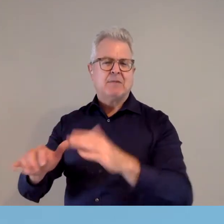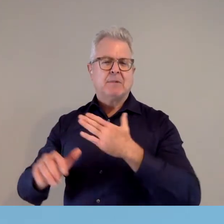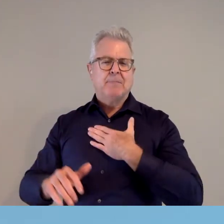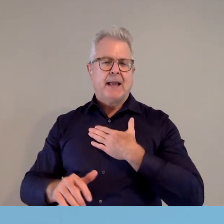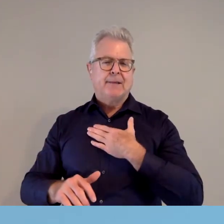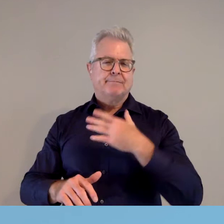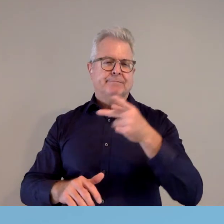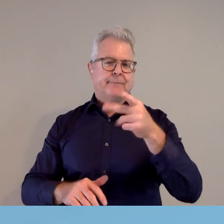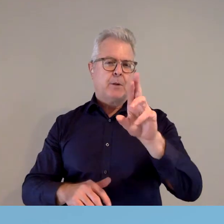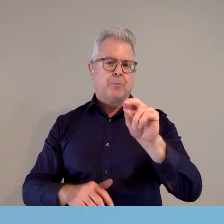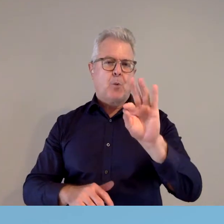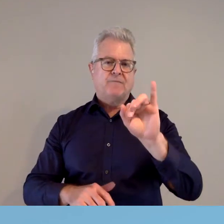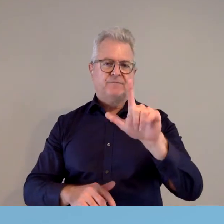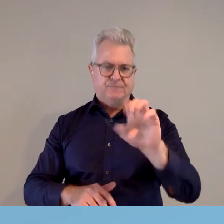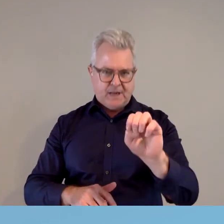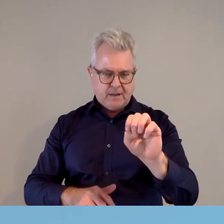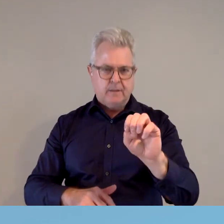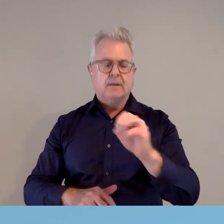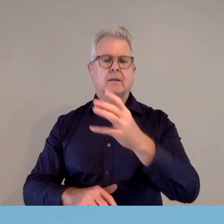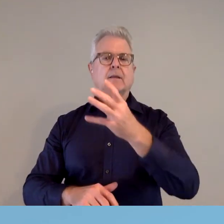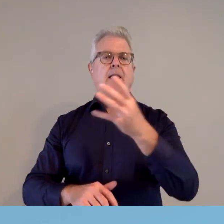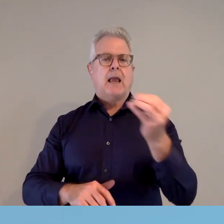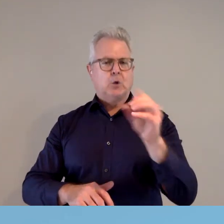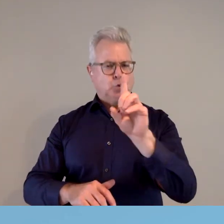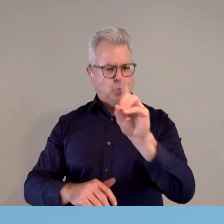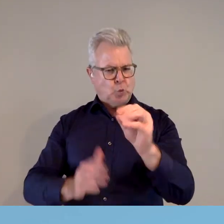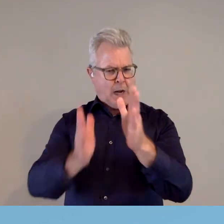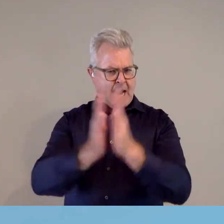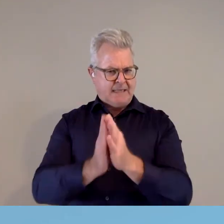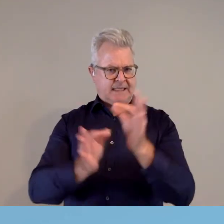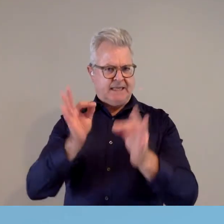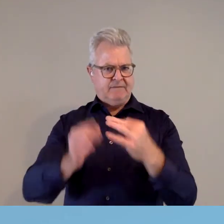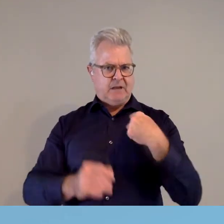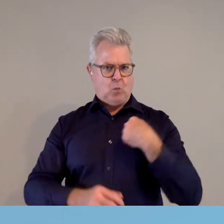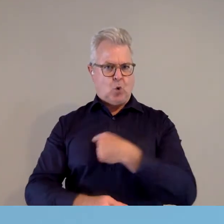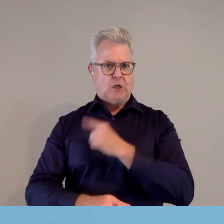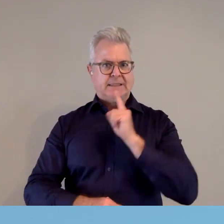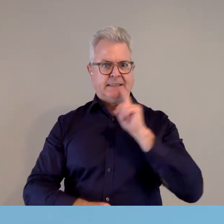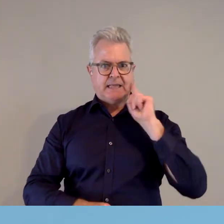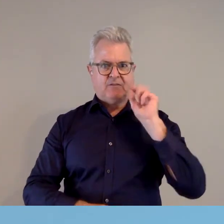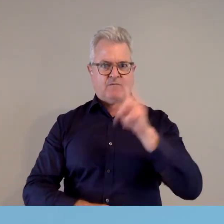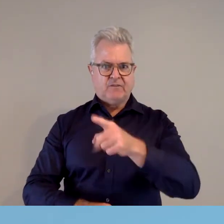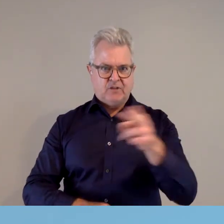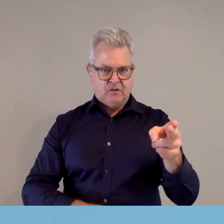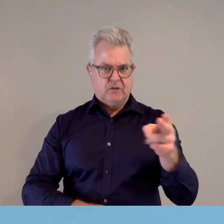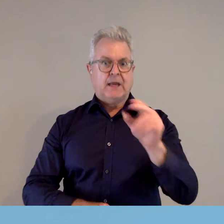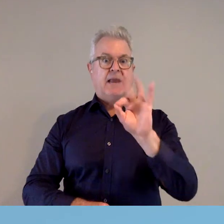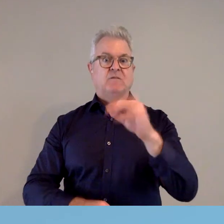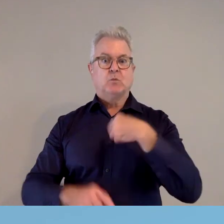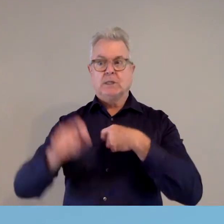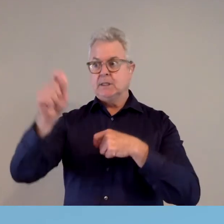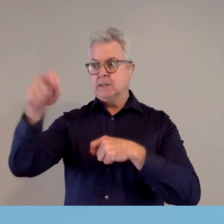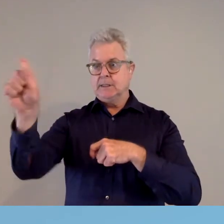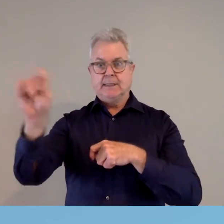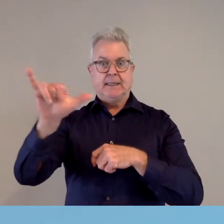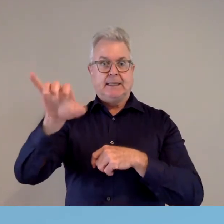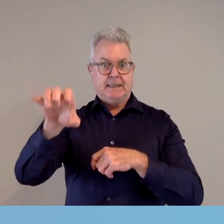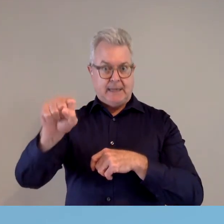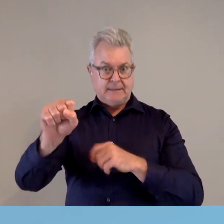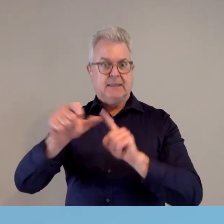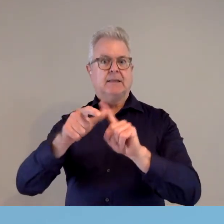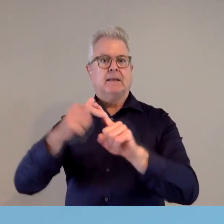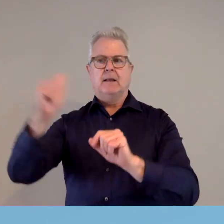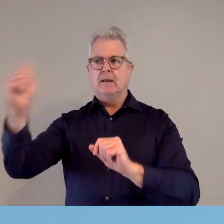It would be wonderful if I could just type in my profile, and if it asks if I am deaf or hard of hearing, and I check yes,